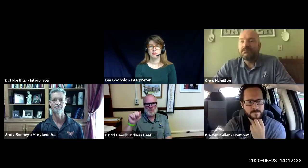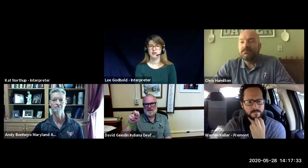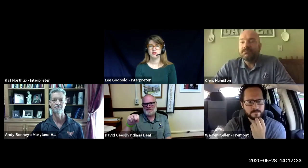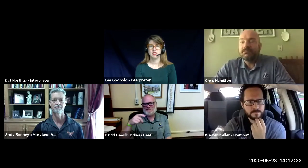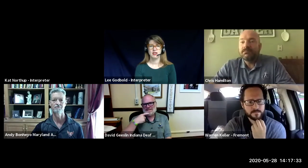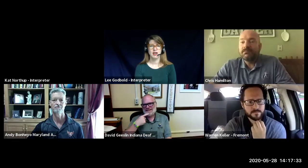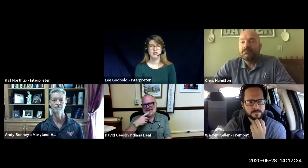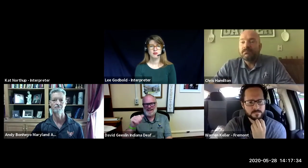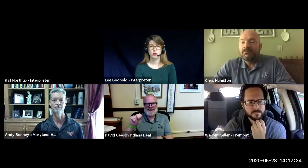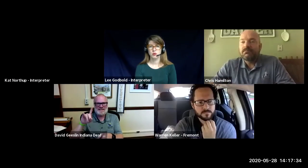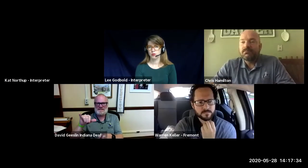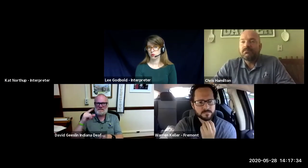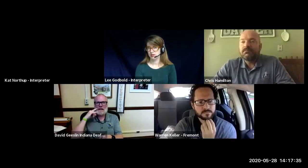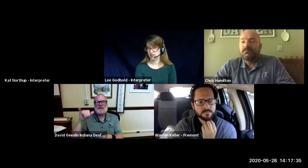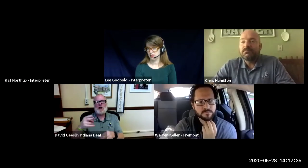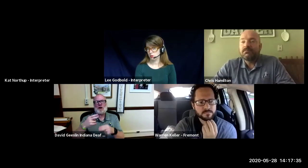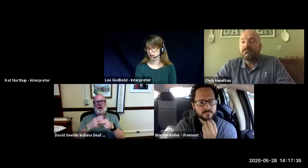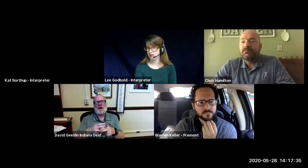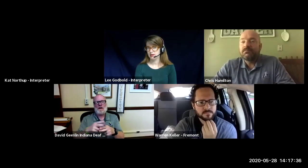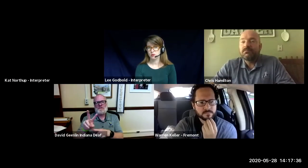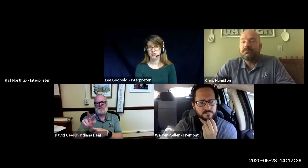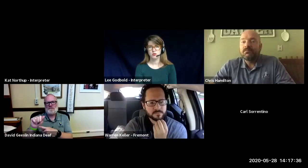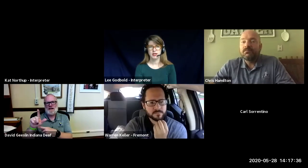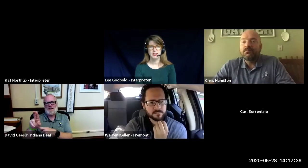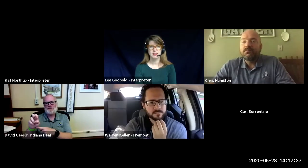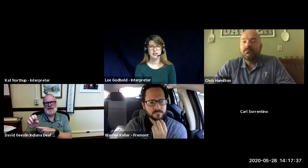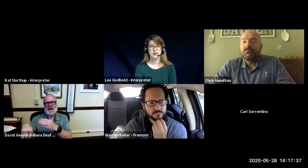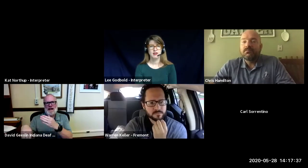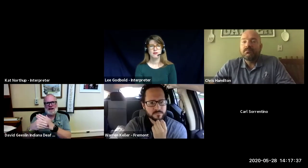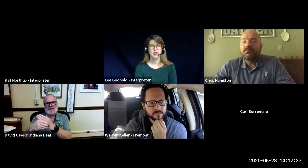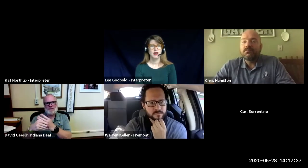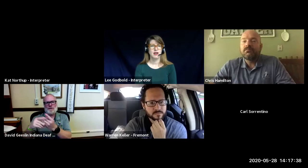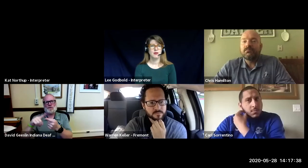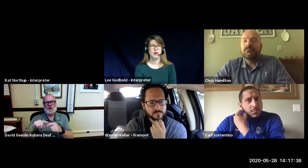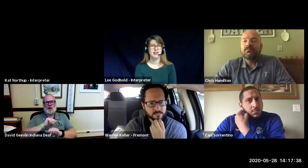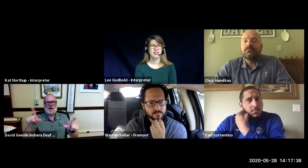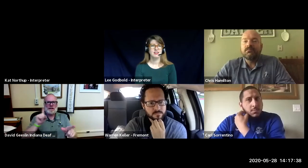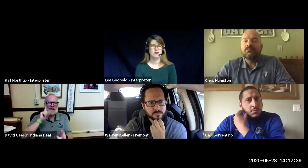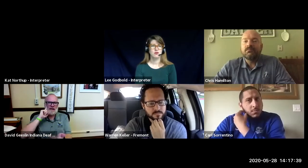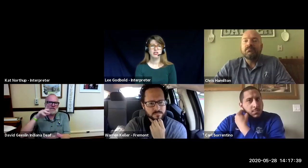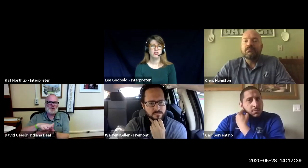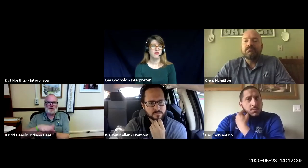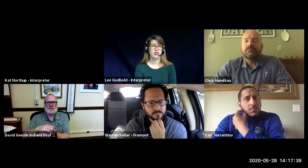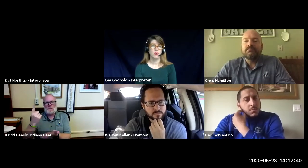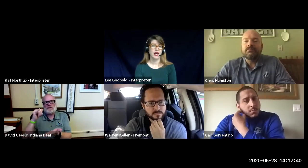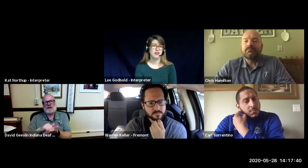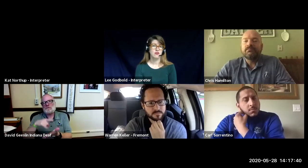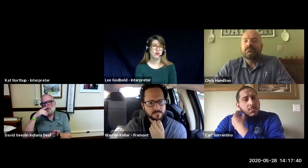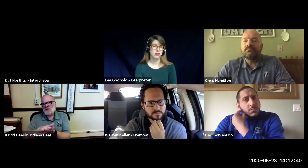David's saying, I support what Warren said as well as what Andy said. I think it's really just value added for all of our